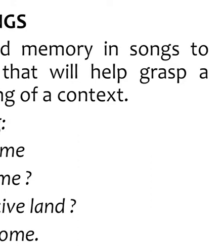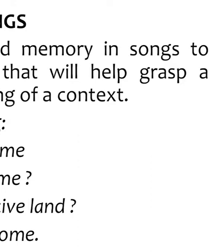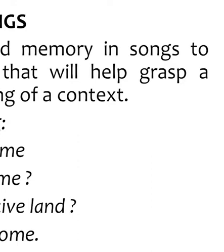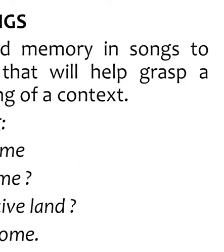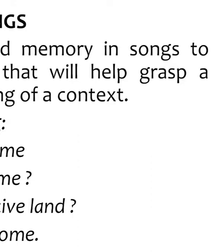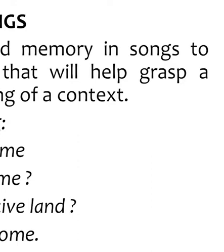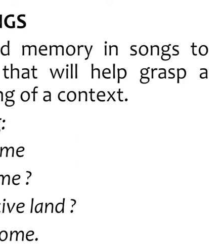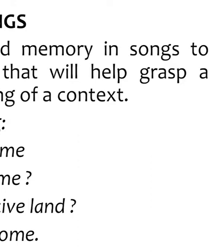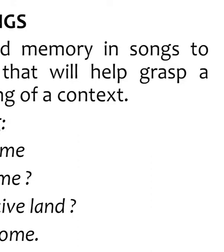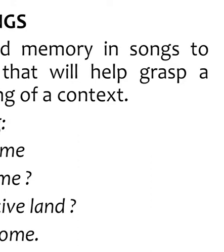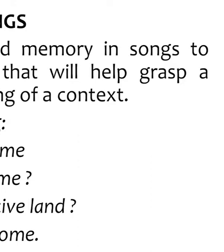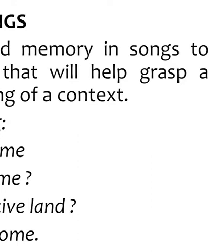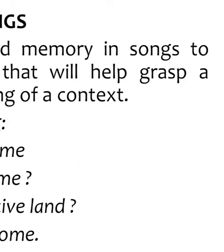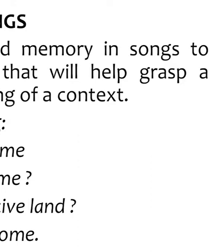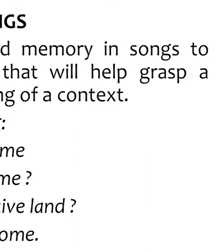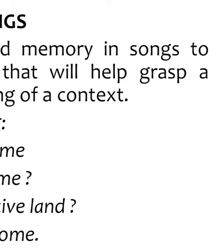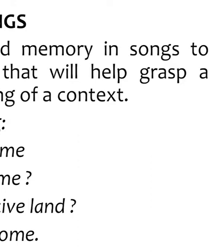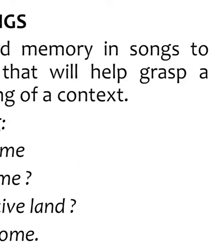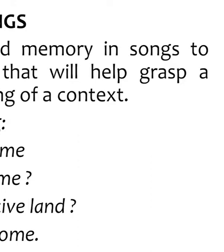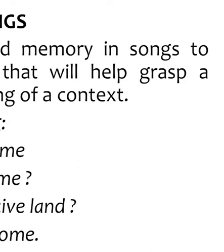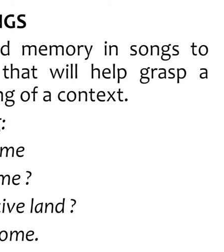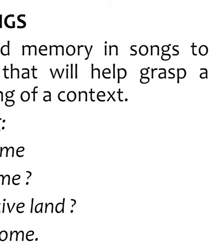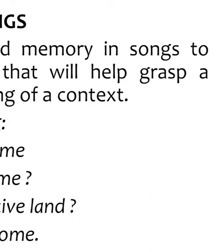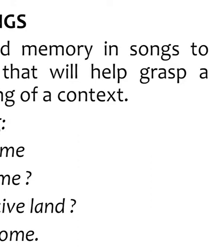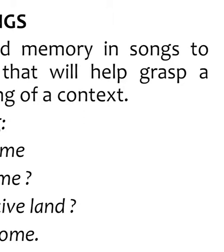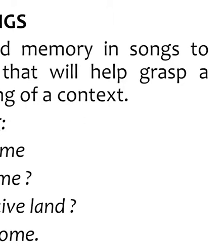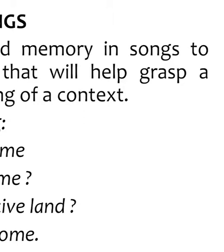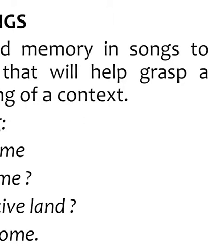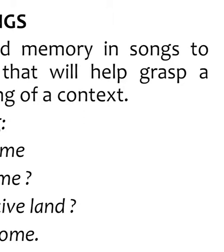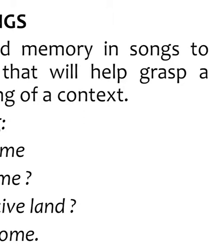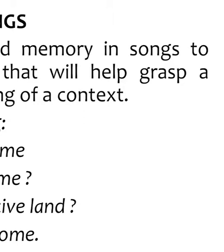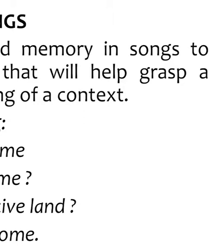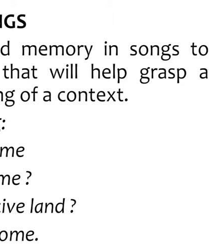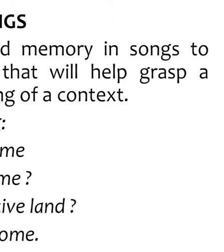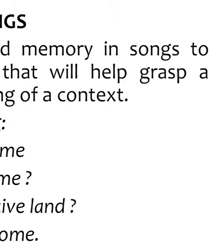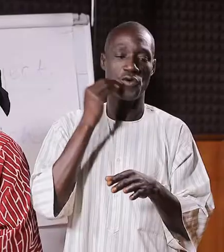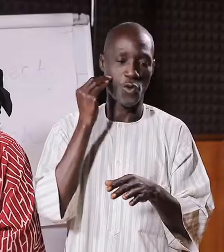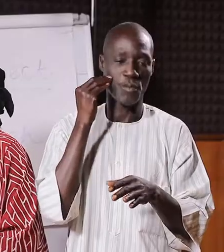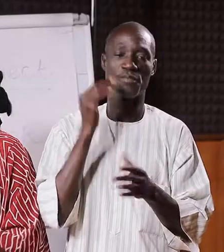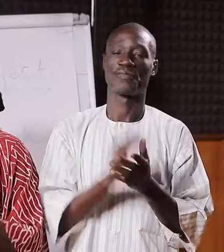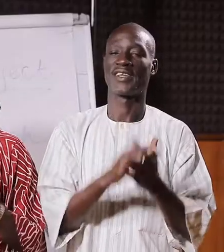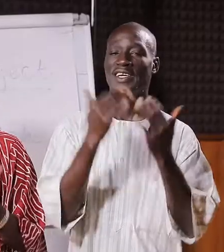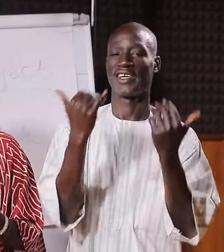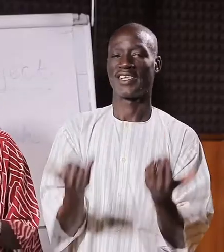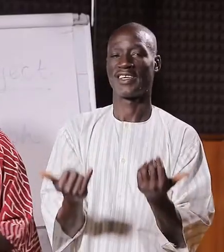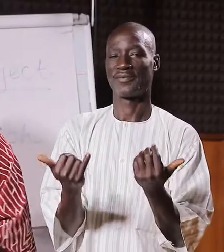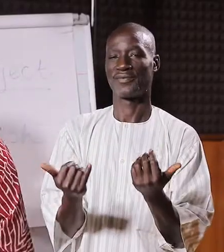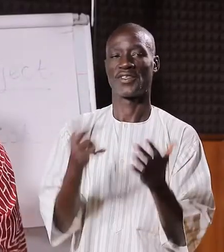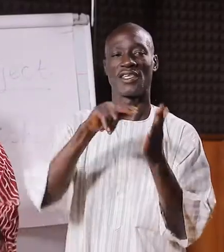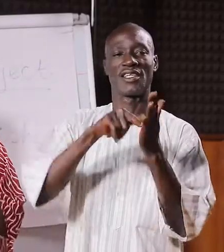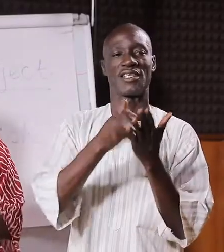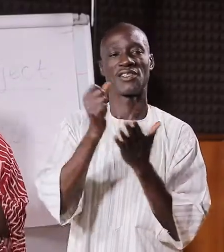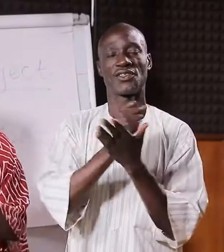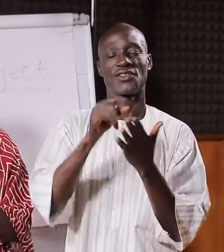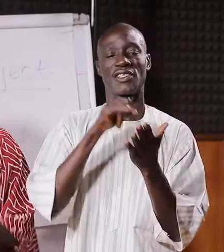my native land? I will never forget my home." Now, this song rings a bell.